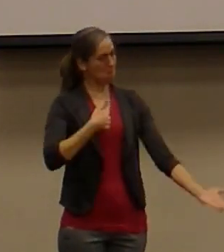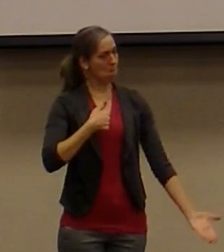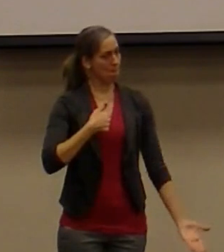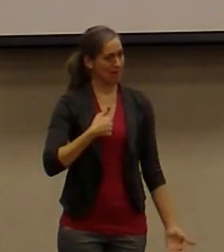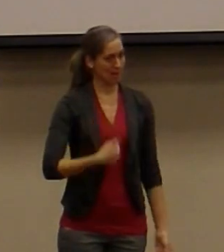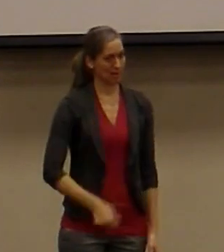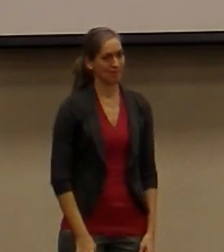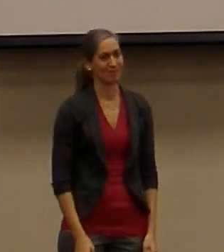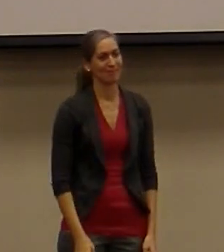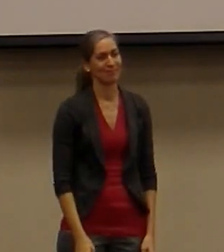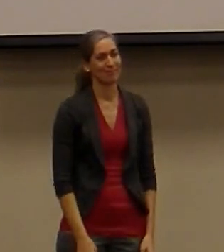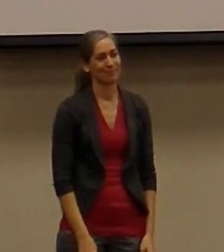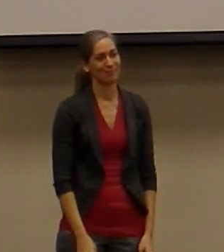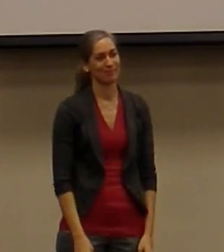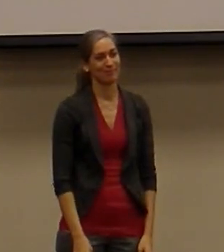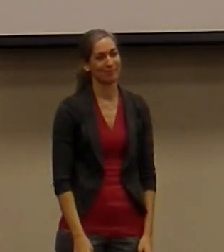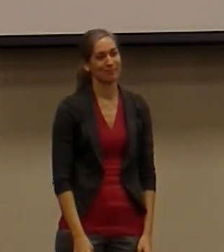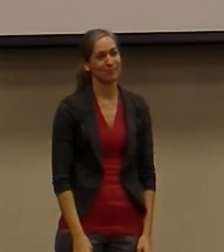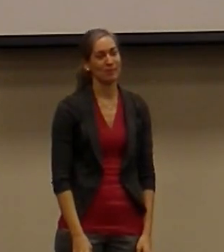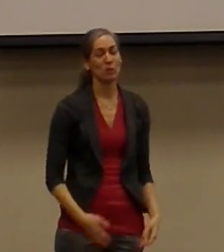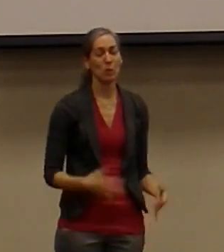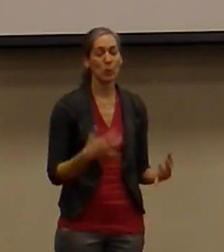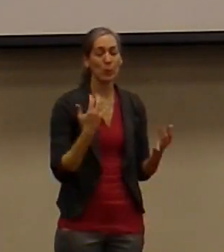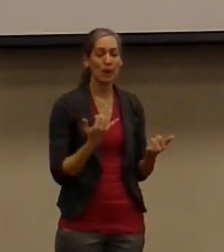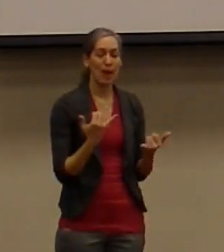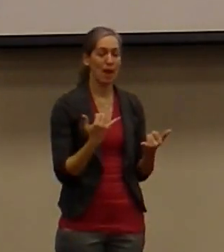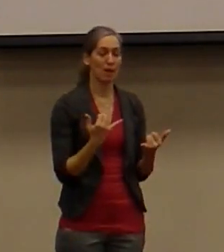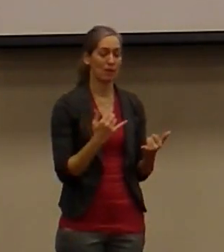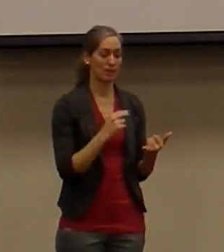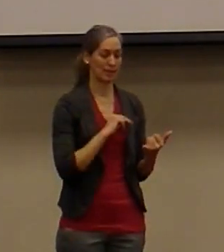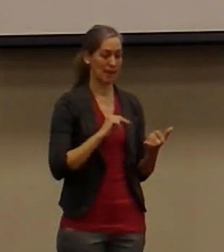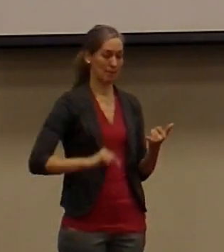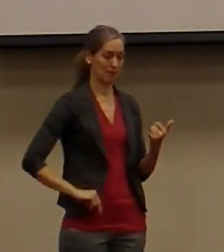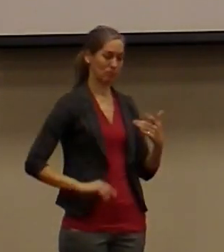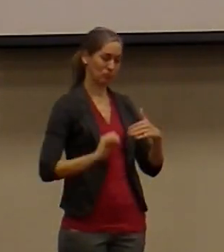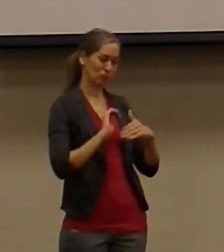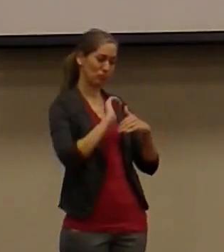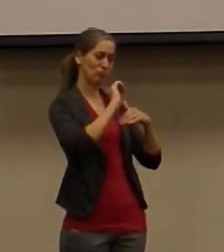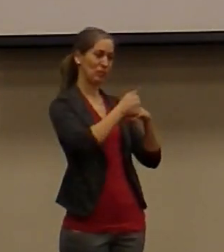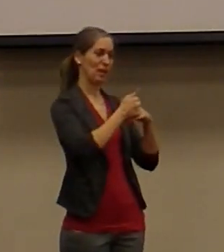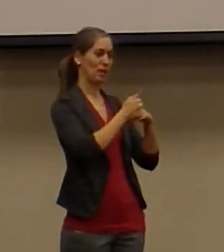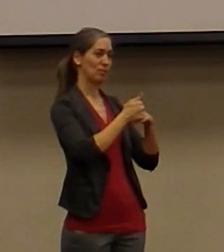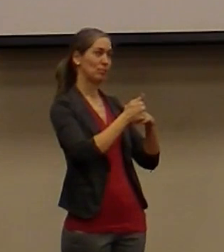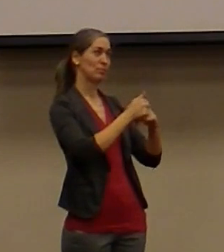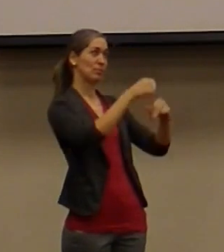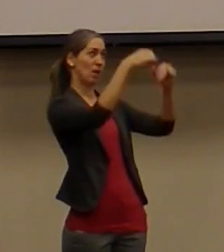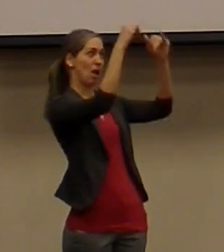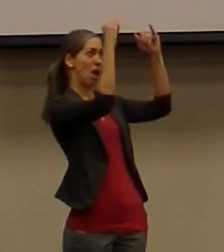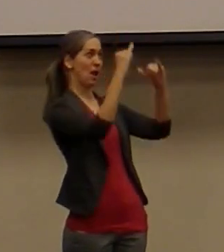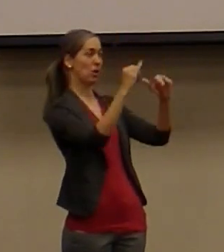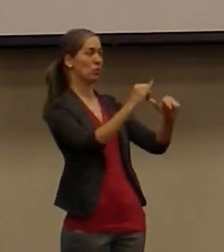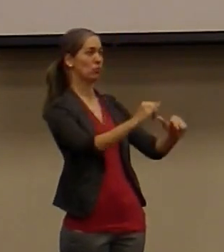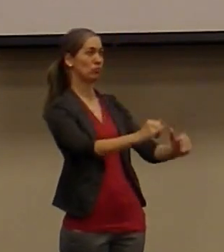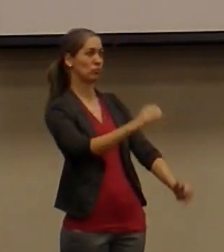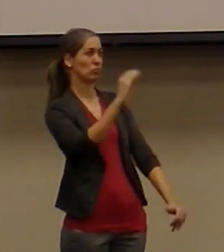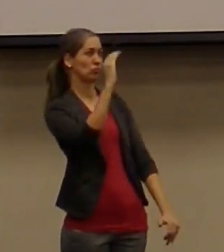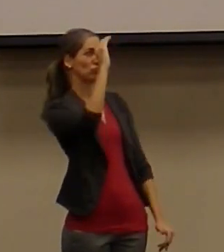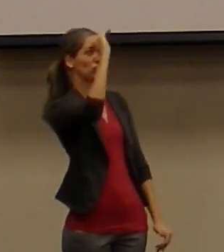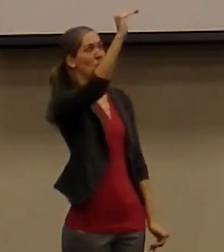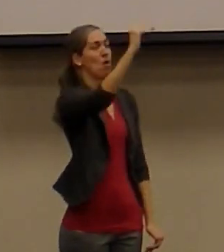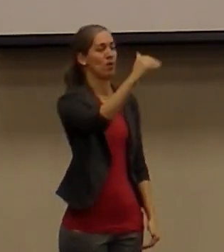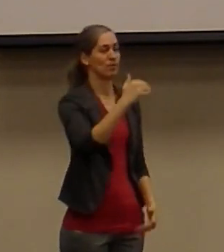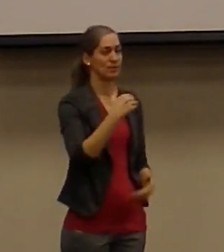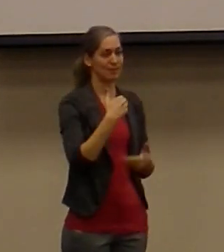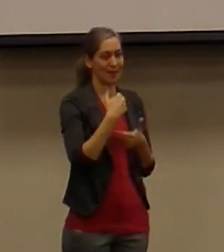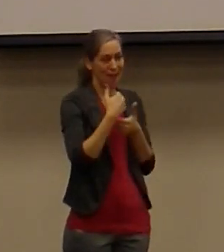I did this. But now he's erecting this great image just outside of the city